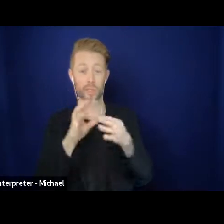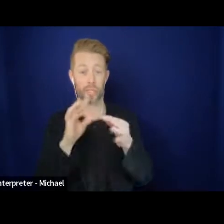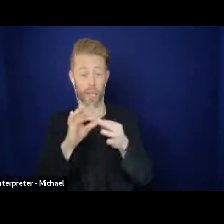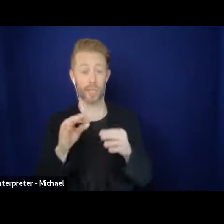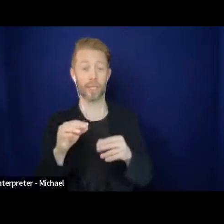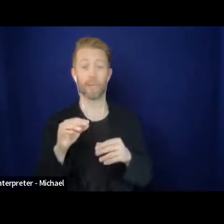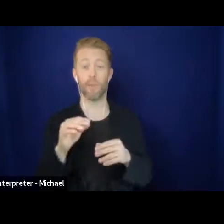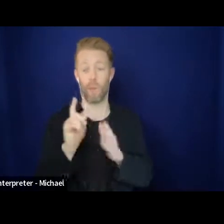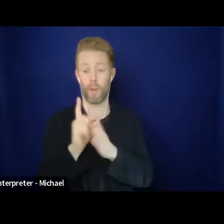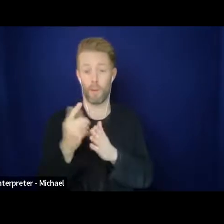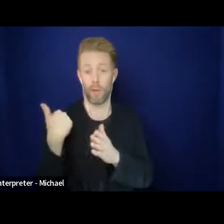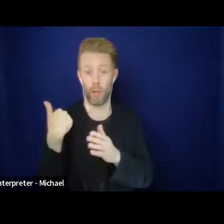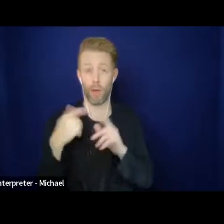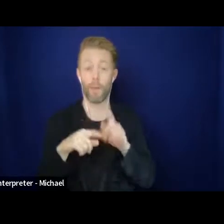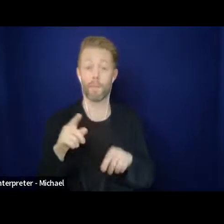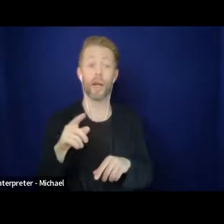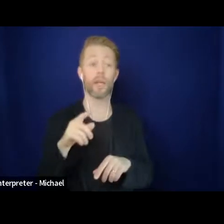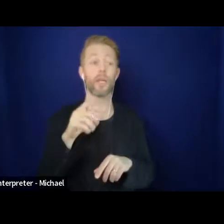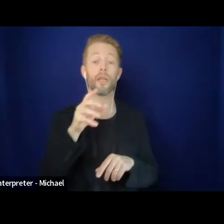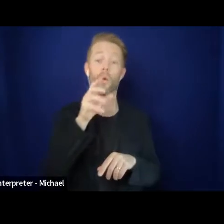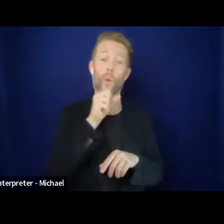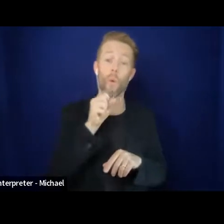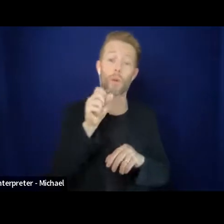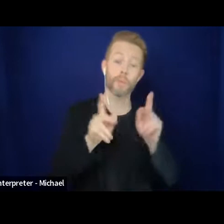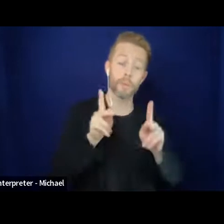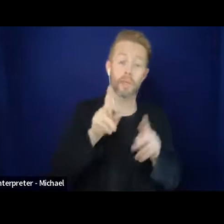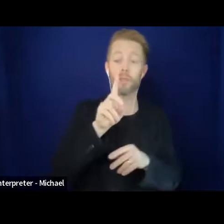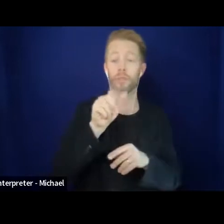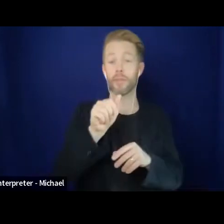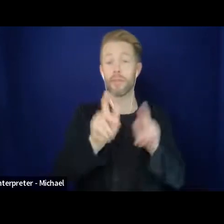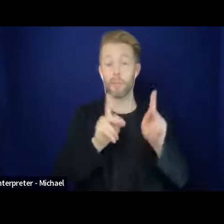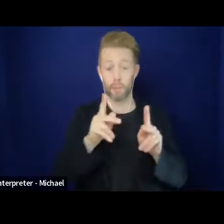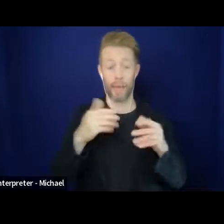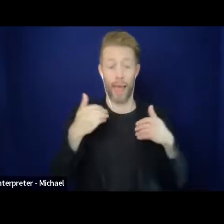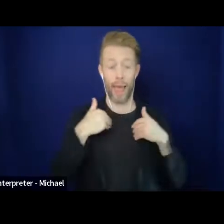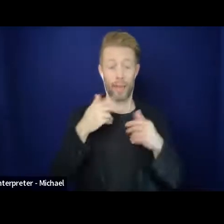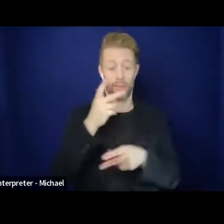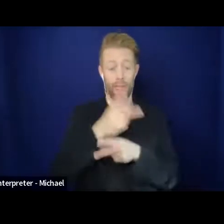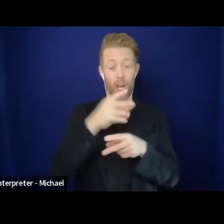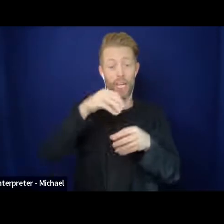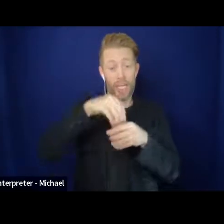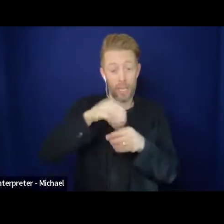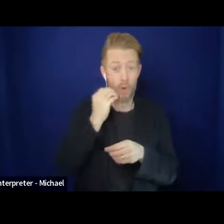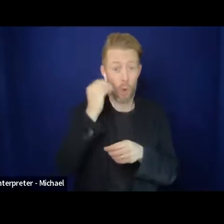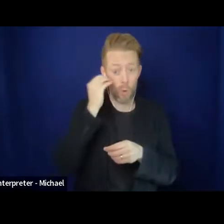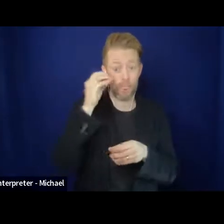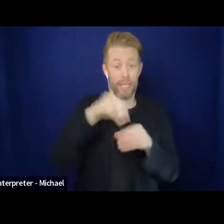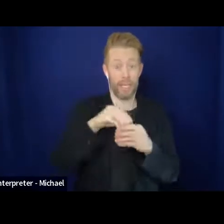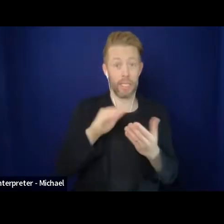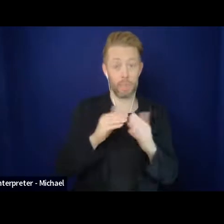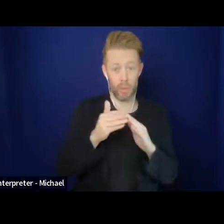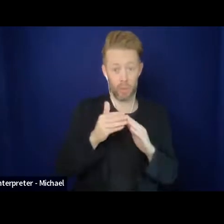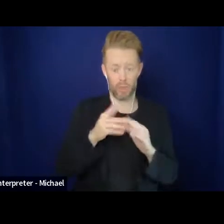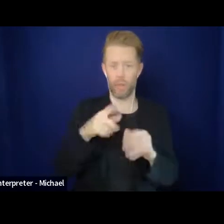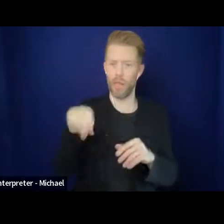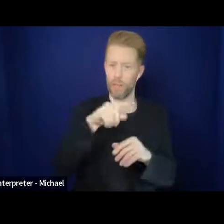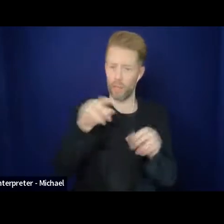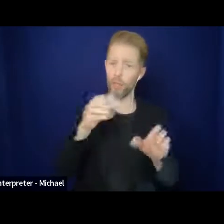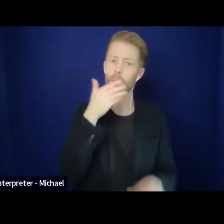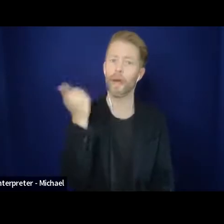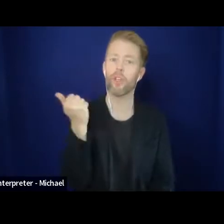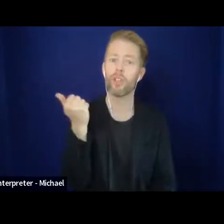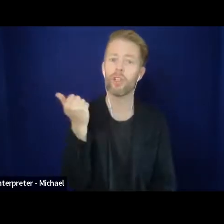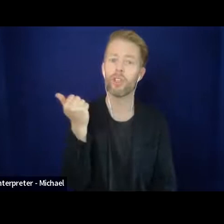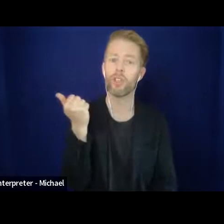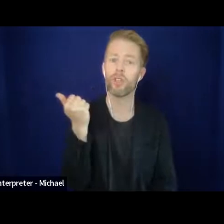disabled people have care in the community, when they are able to access in-home care, they do better